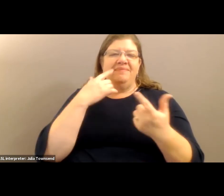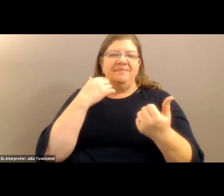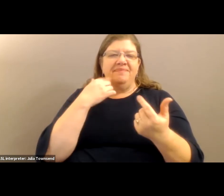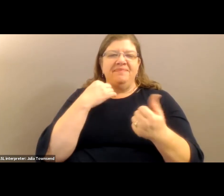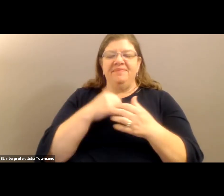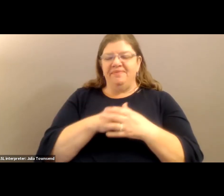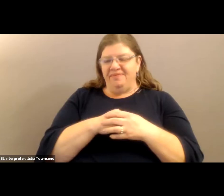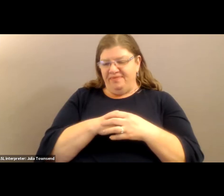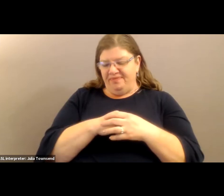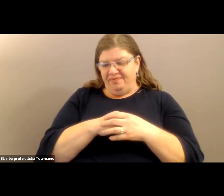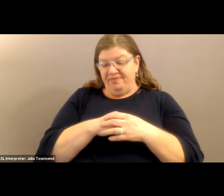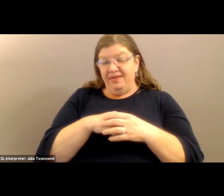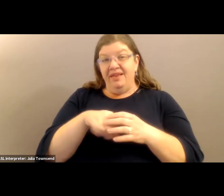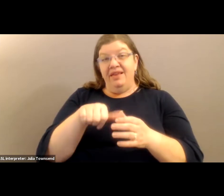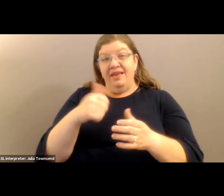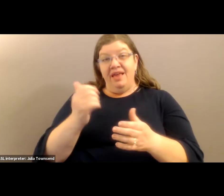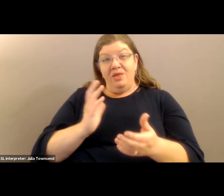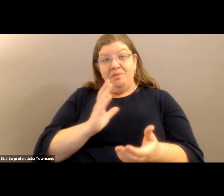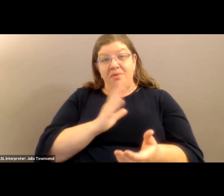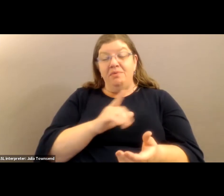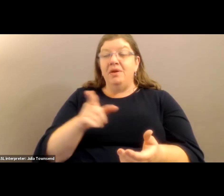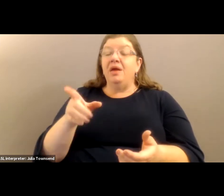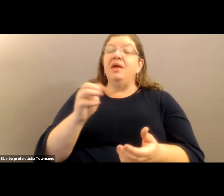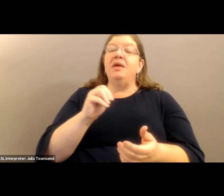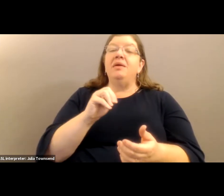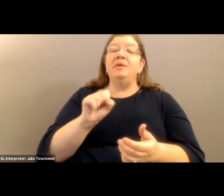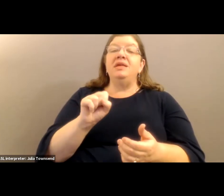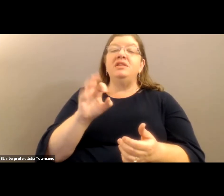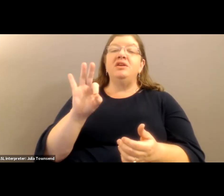Fellow board members, yes, Ms. Ford?